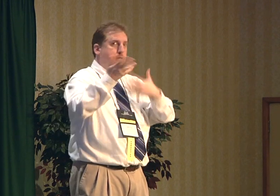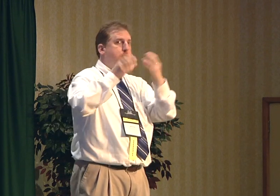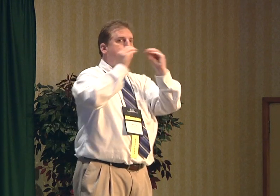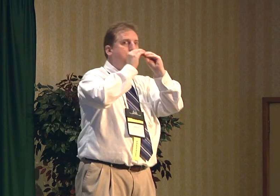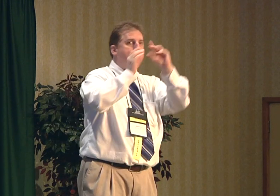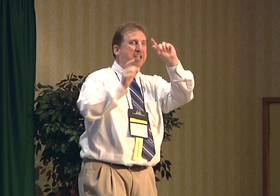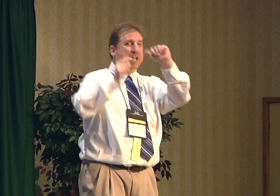on